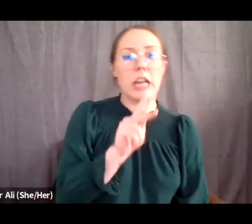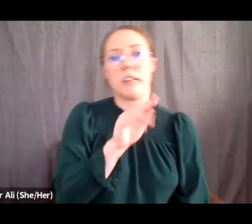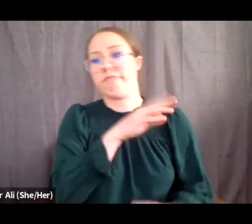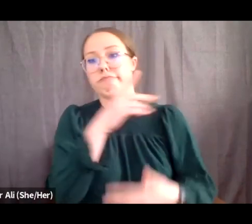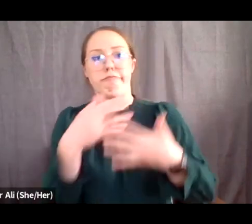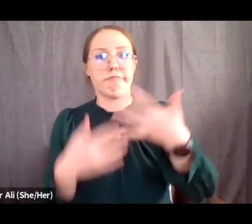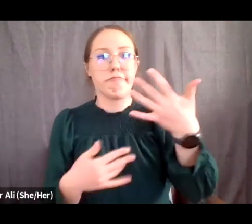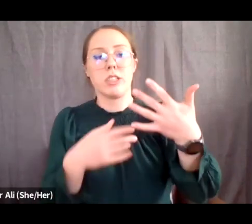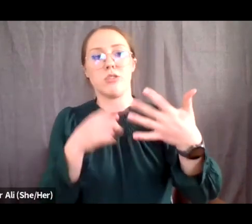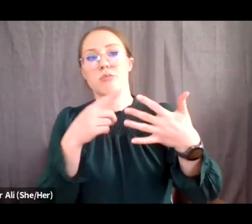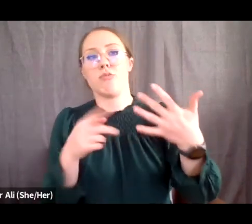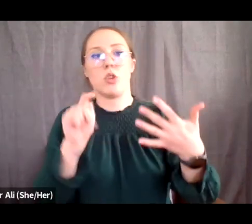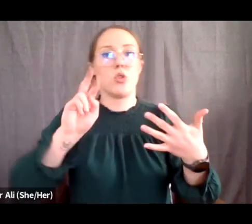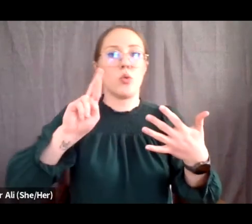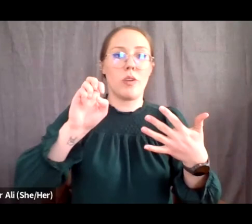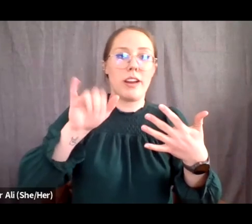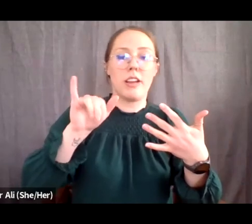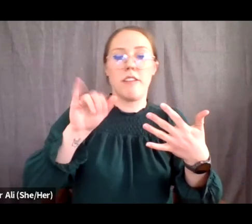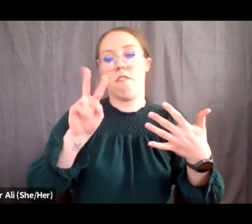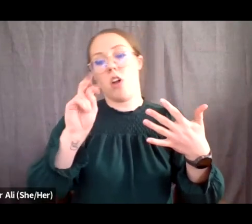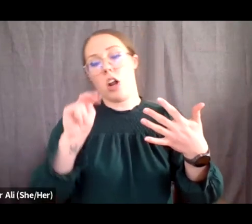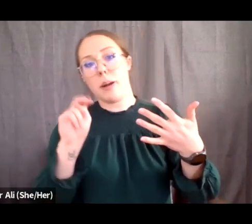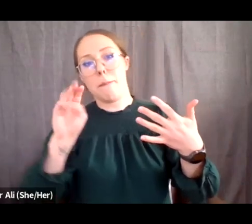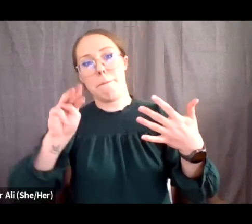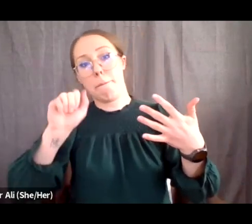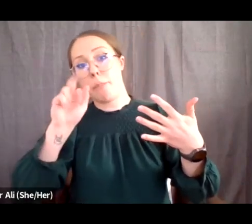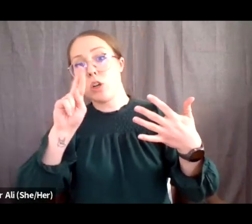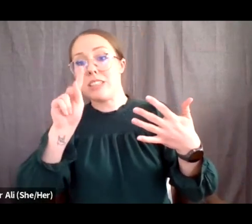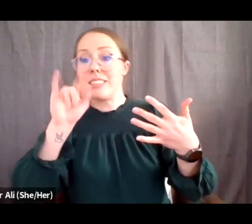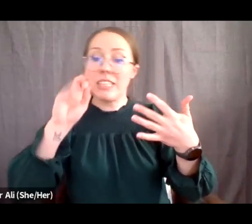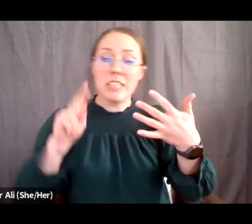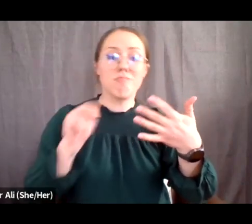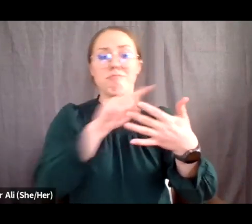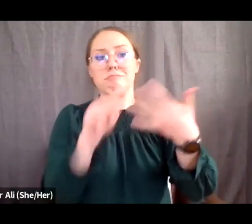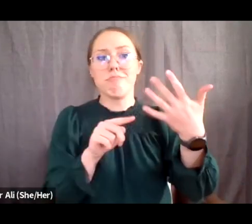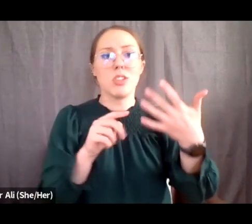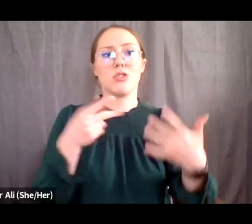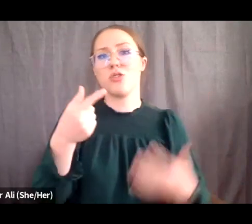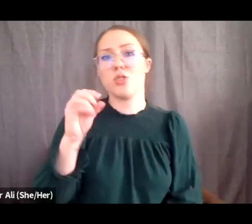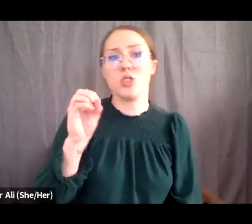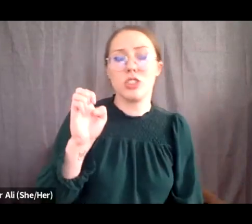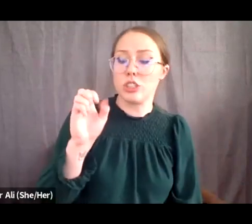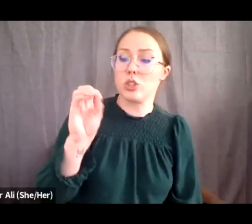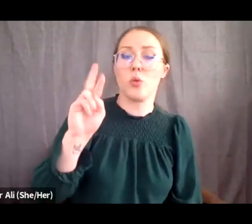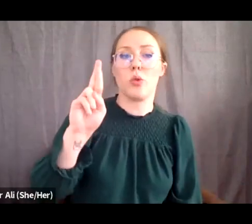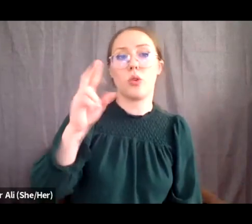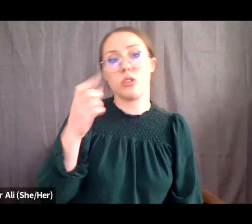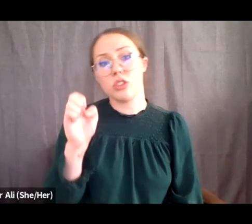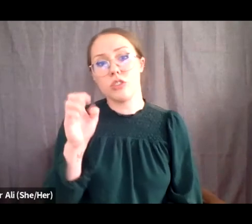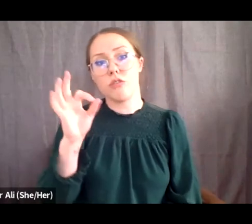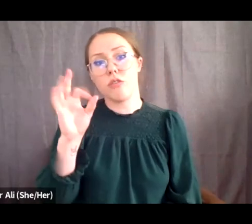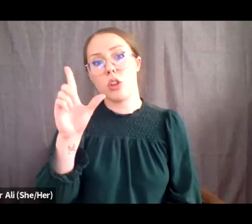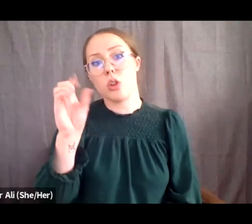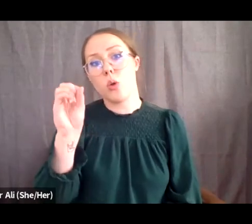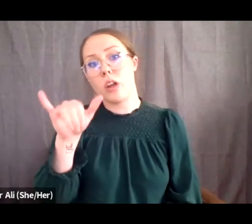to Trayvon Martin to Breonna Taylor to George Floyd to the killings of two Black trans women, Rhea Milton and